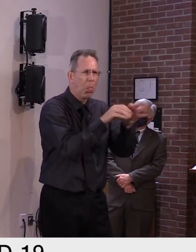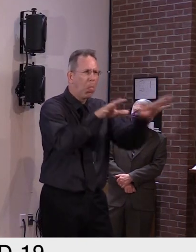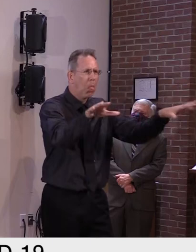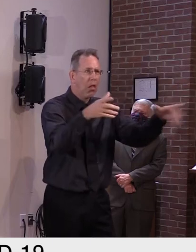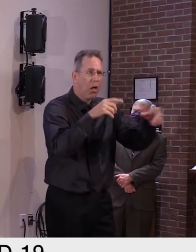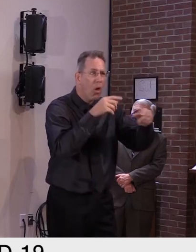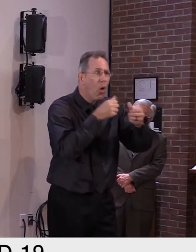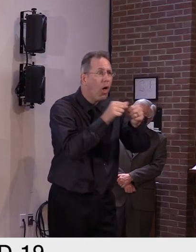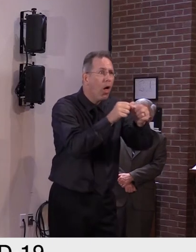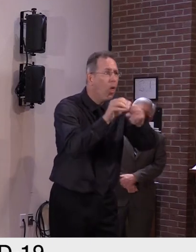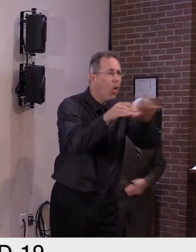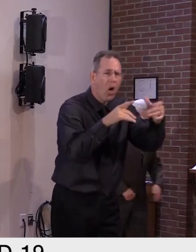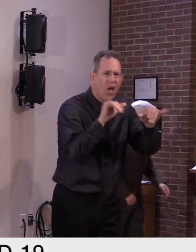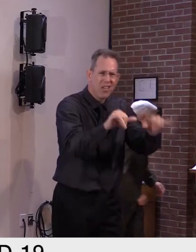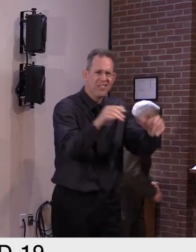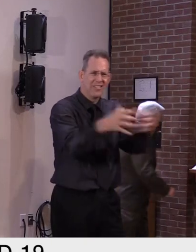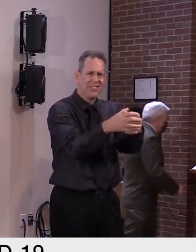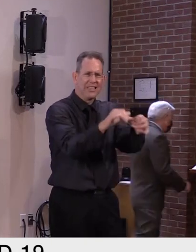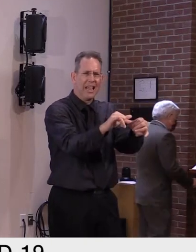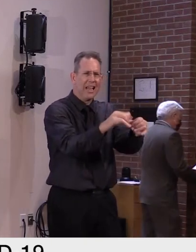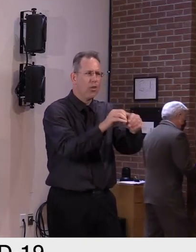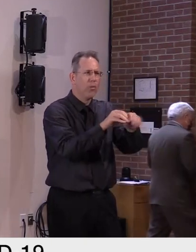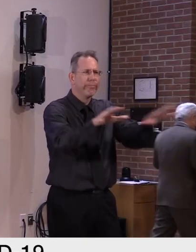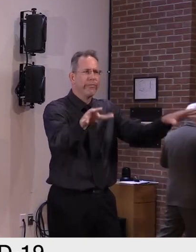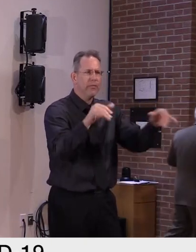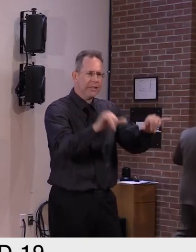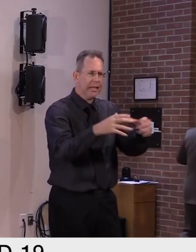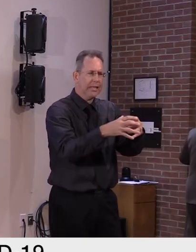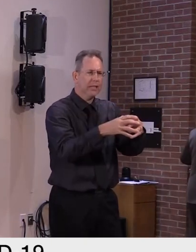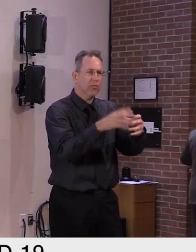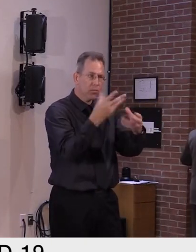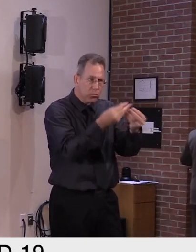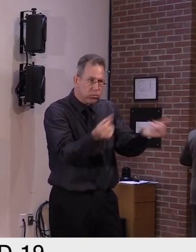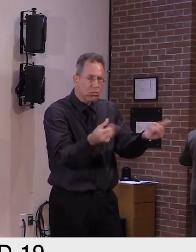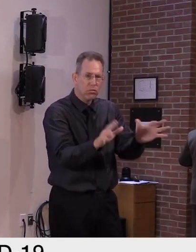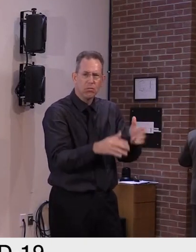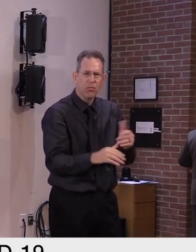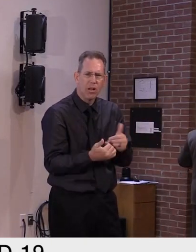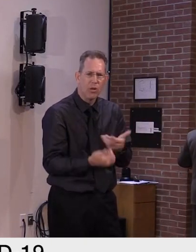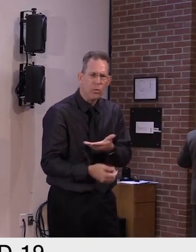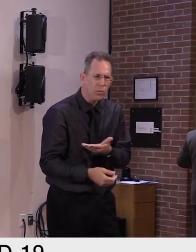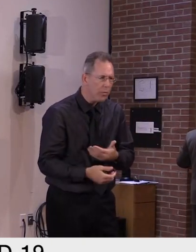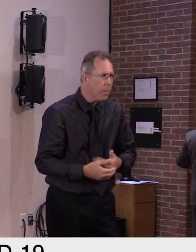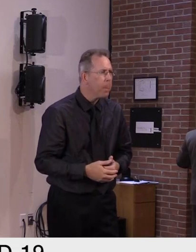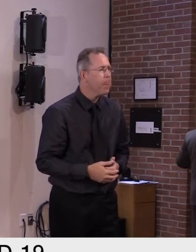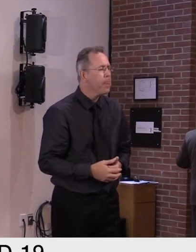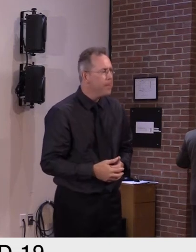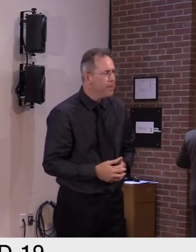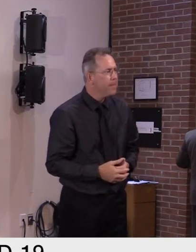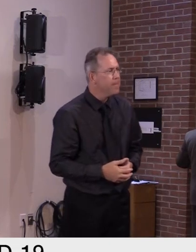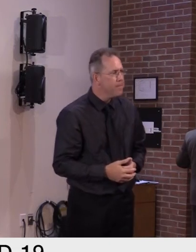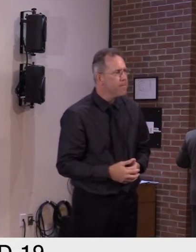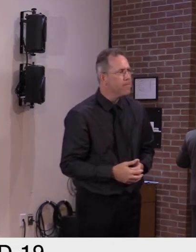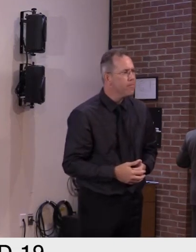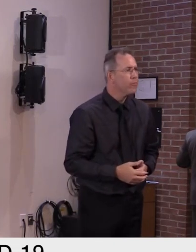Encouraging testing, responding to the test results with interviews of those who are